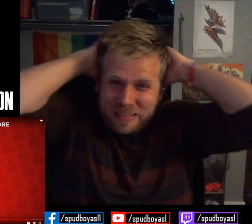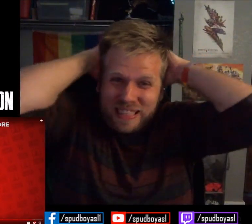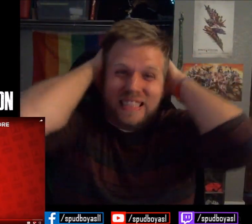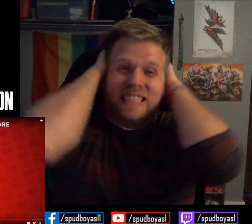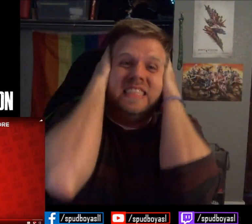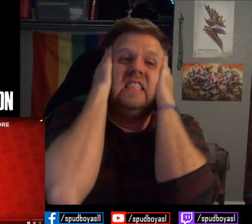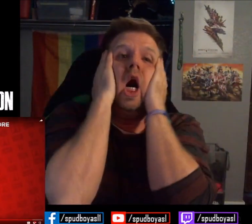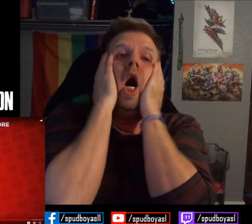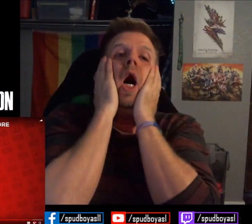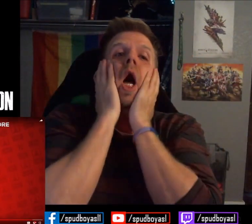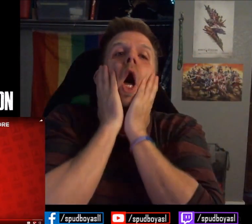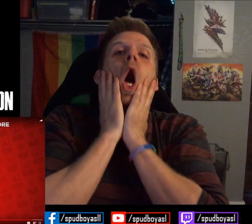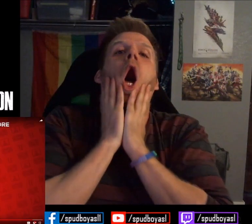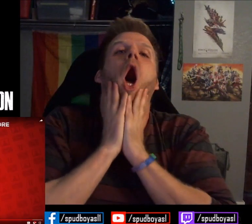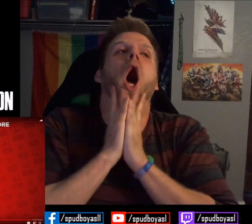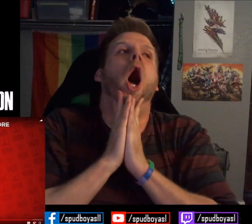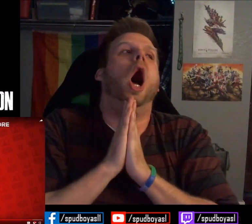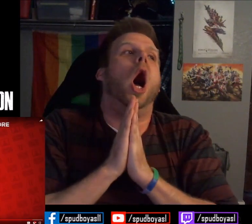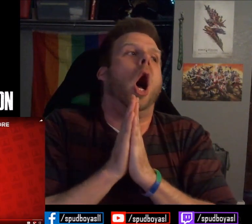It's late. good. in morning.